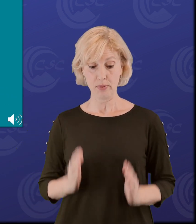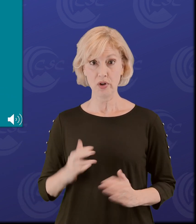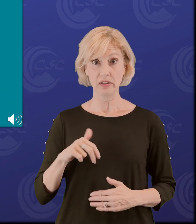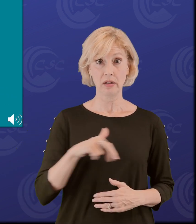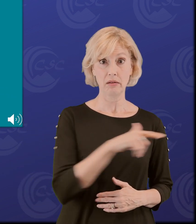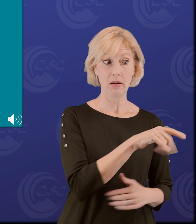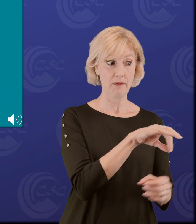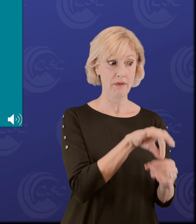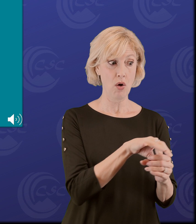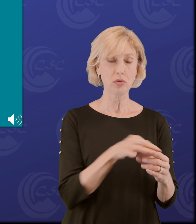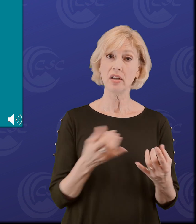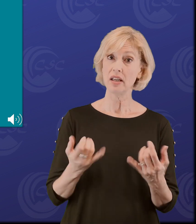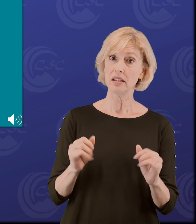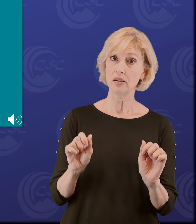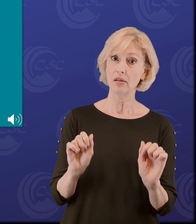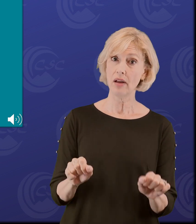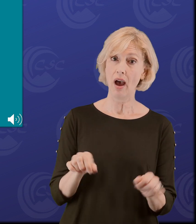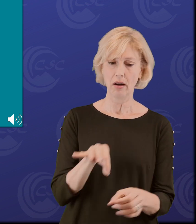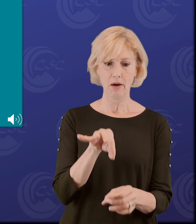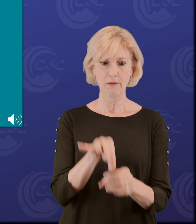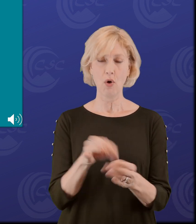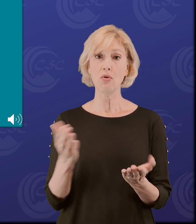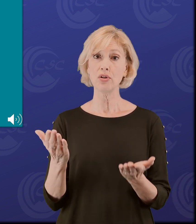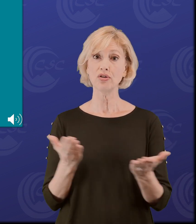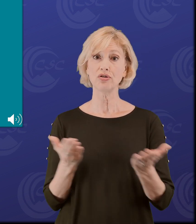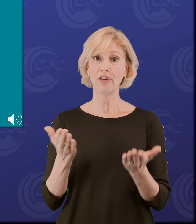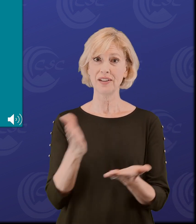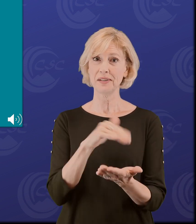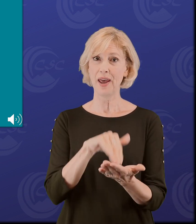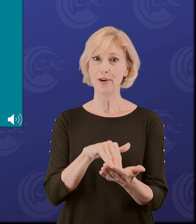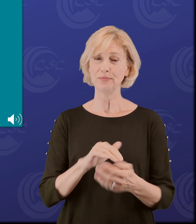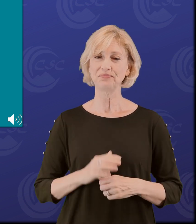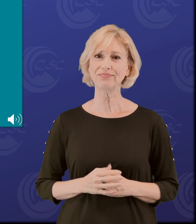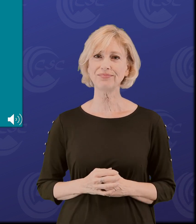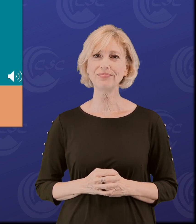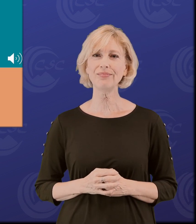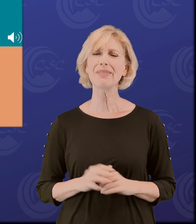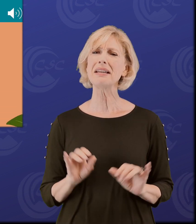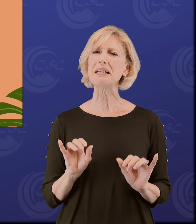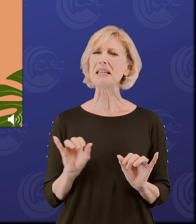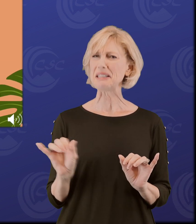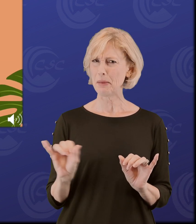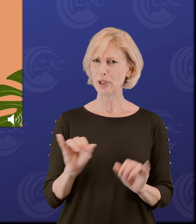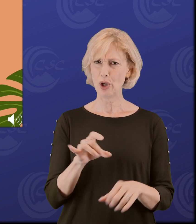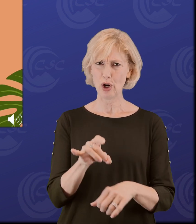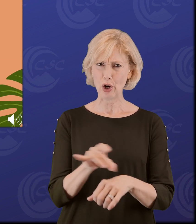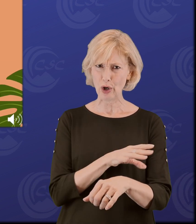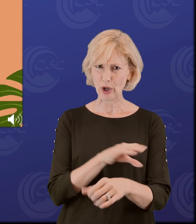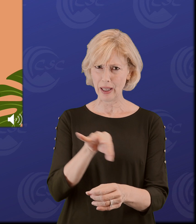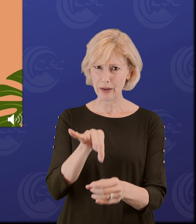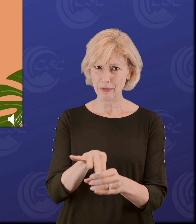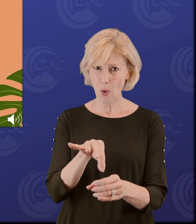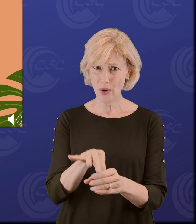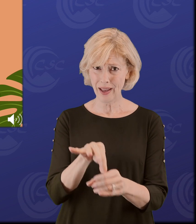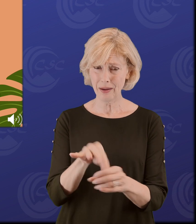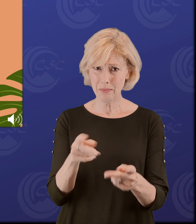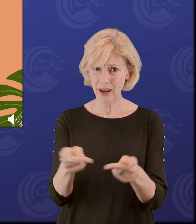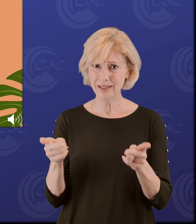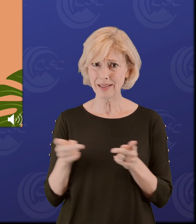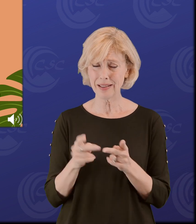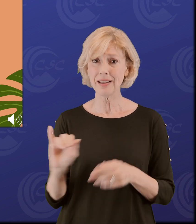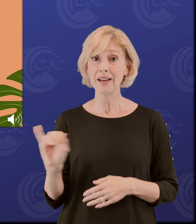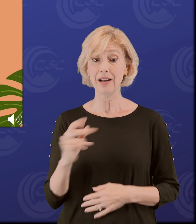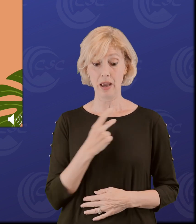For those who prefer to vote in person, you still have the chance to do so at a voter service center. Similar to early voting locations in